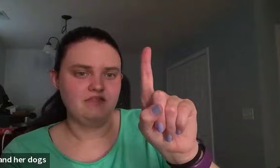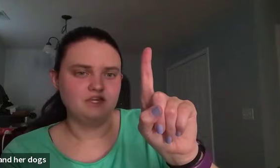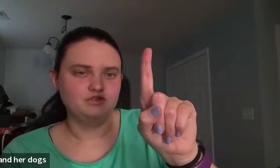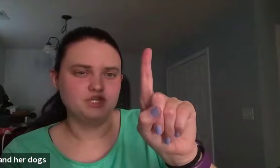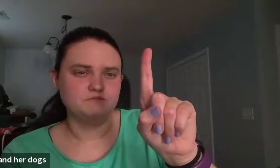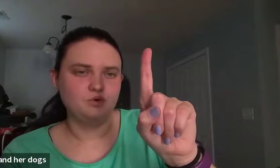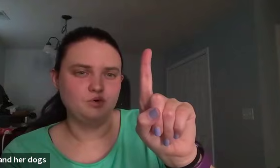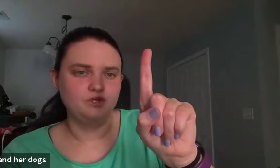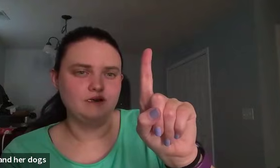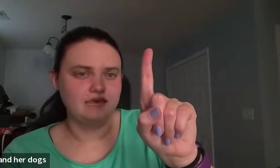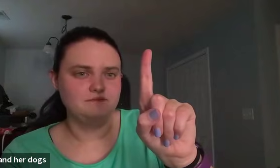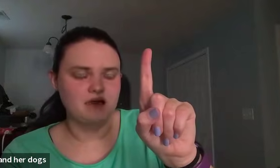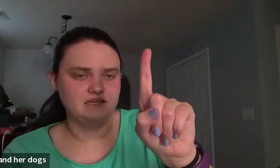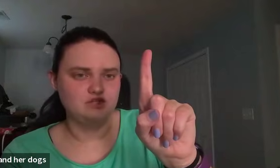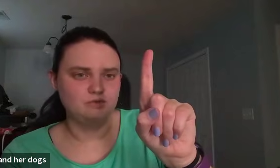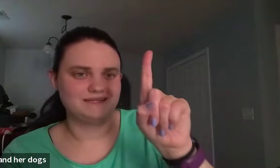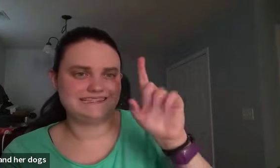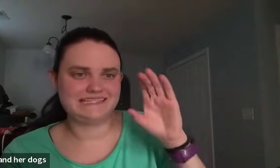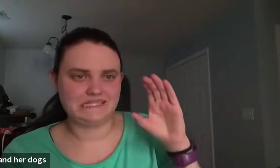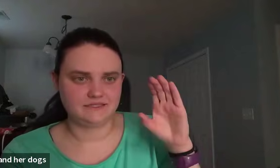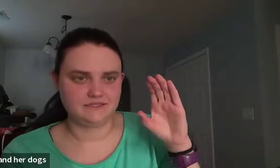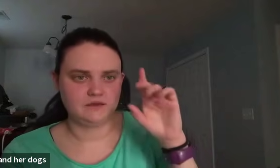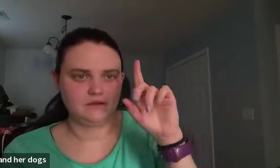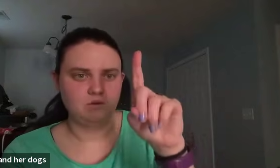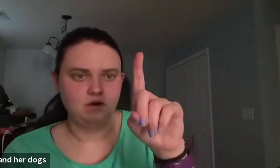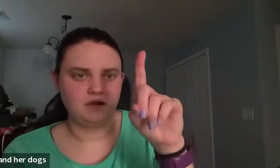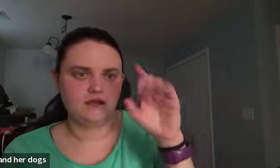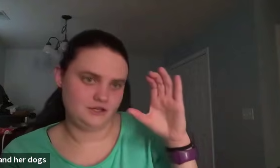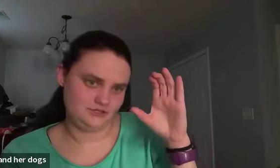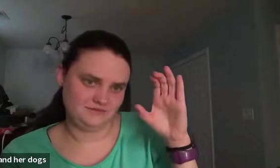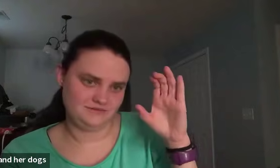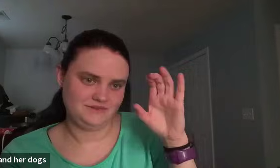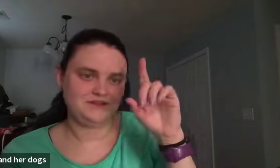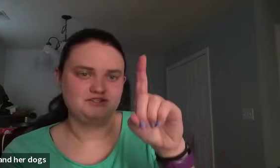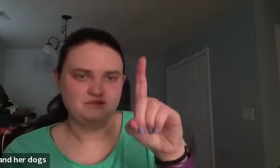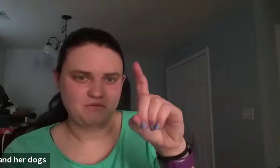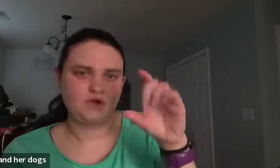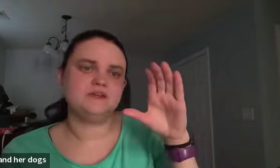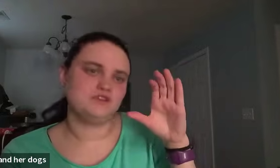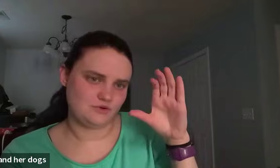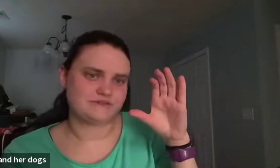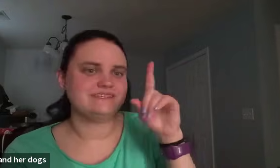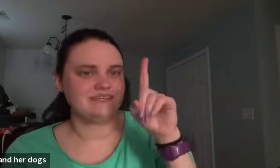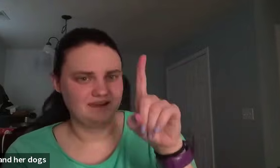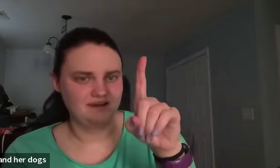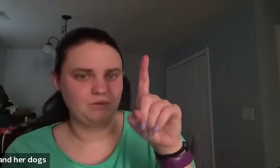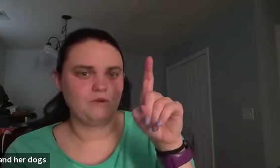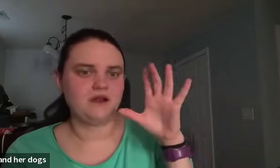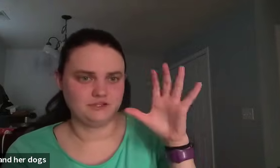And then you just pull your hand back into a C, 100. So that Roman numeral C kind of deal,